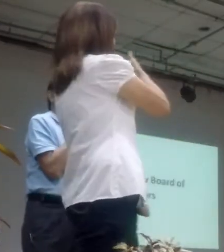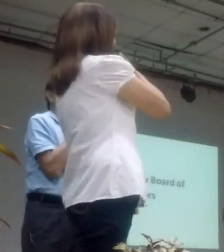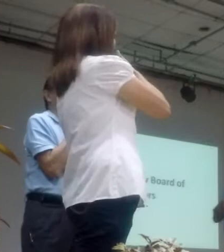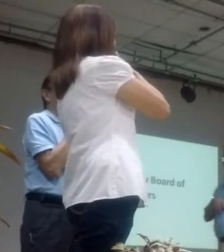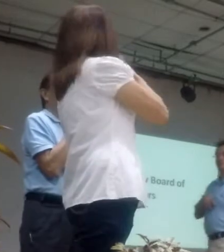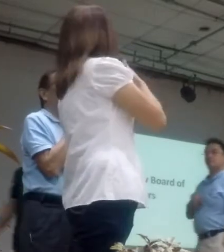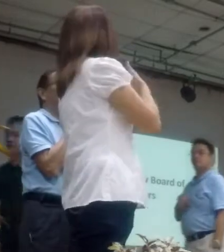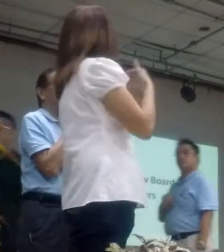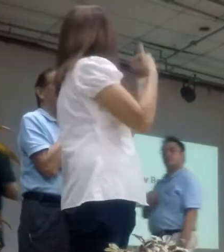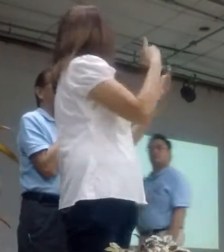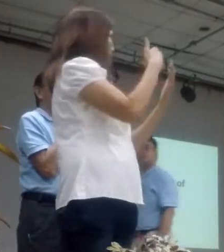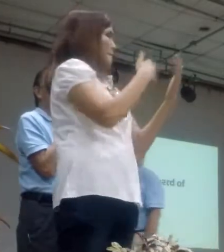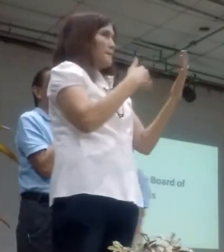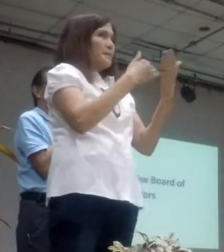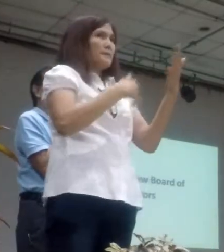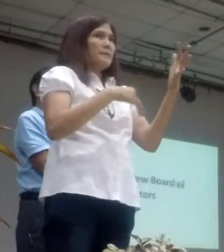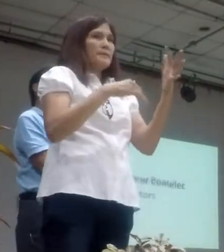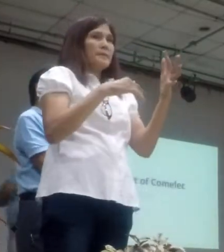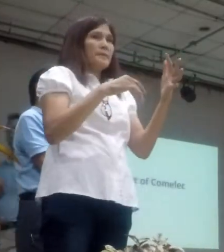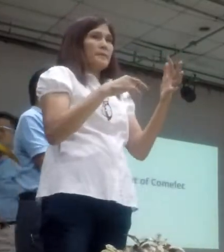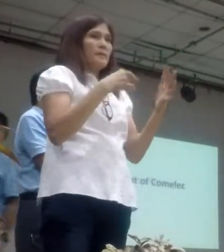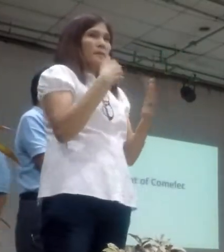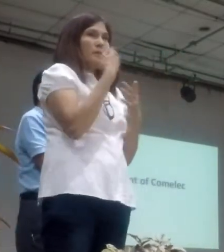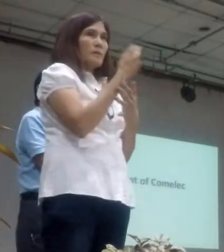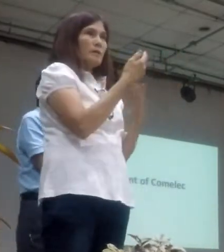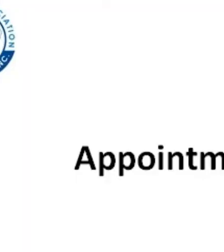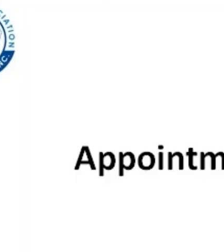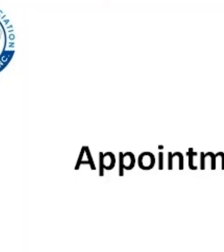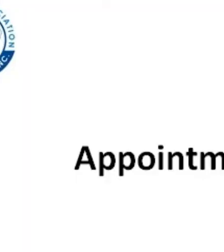COMELEC, they will take care of